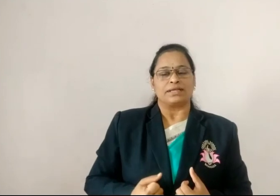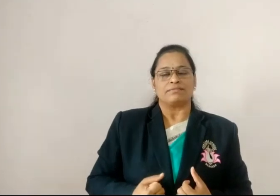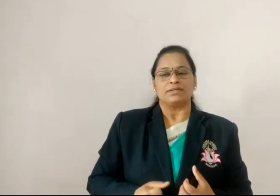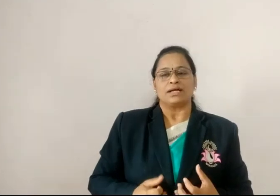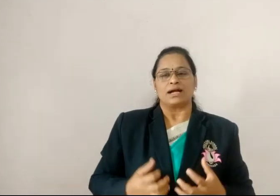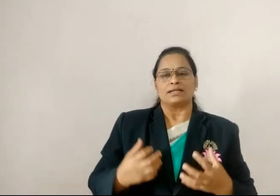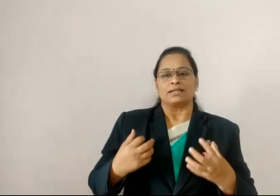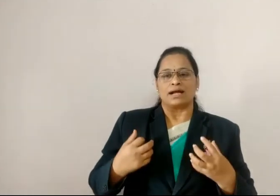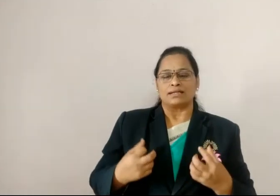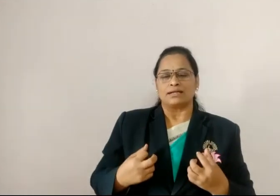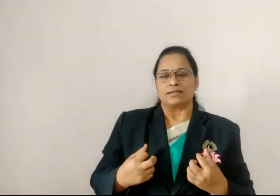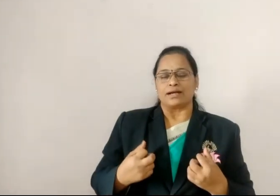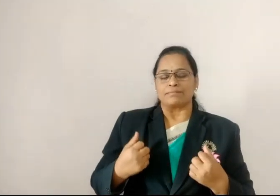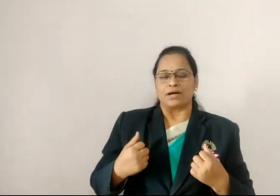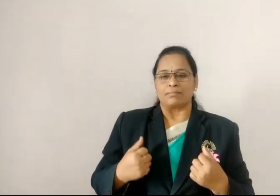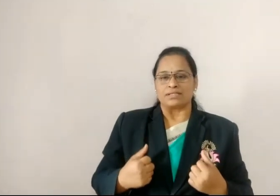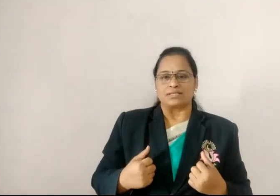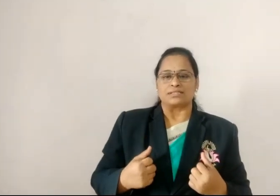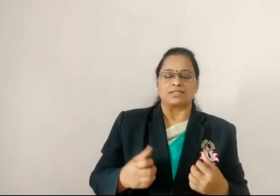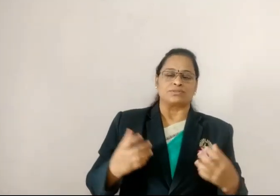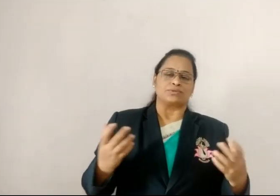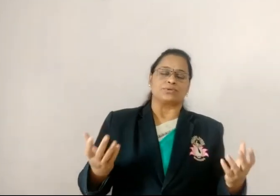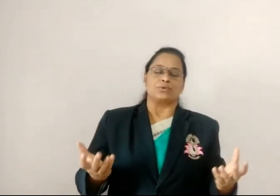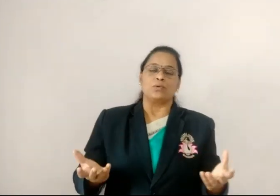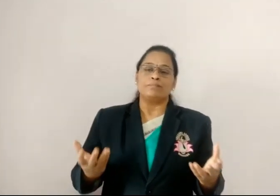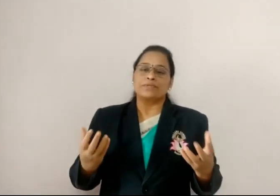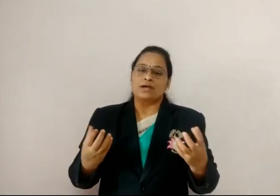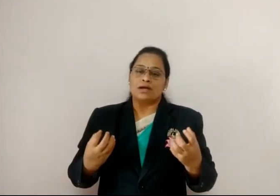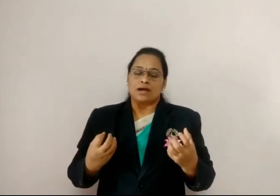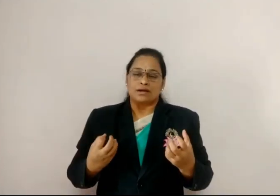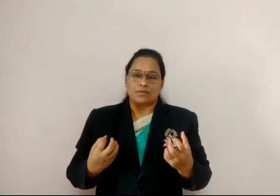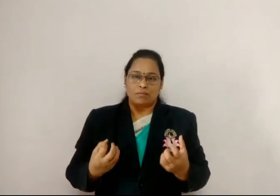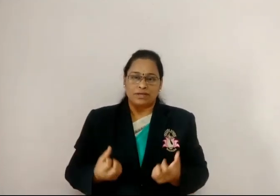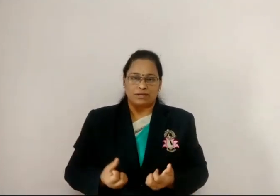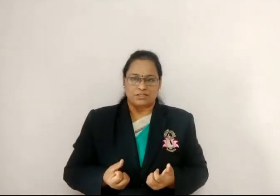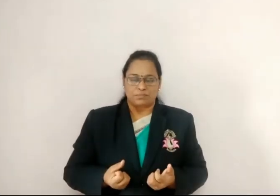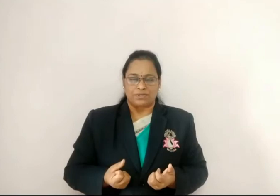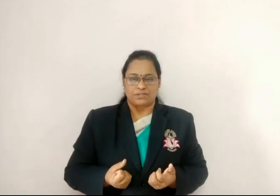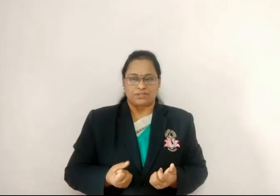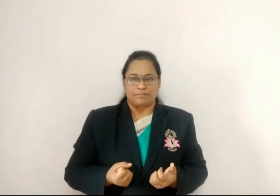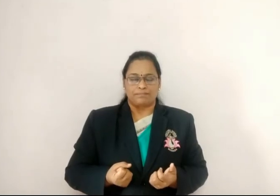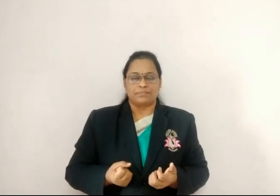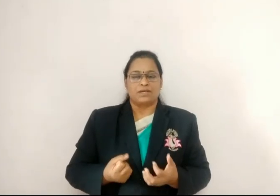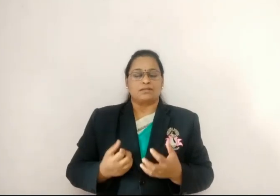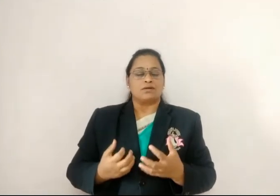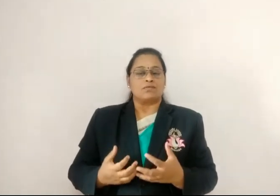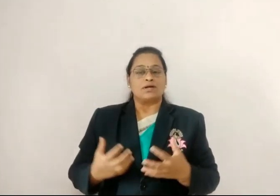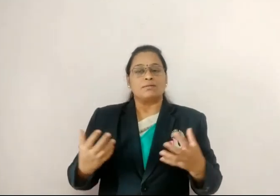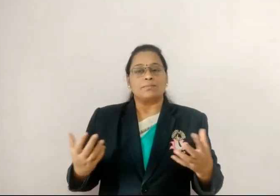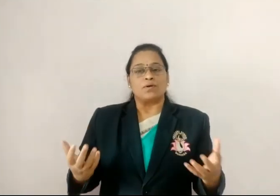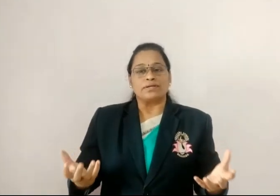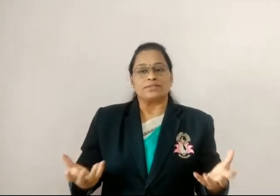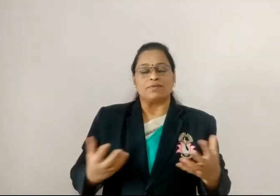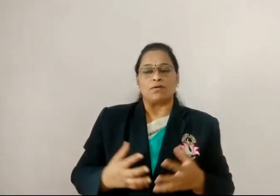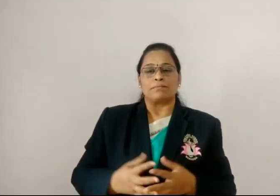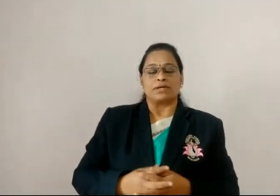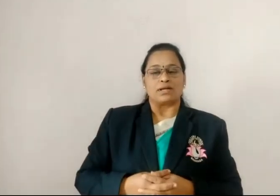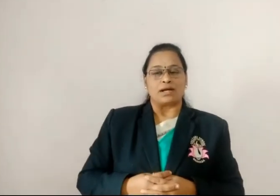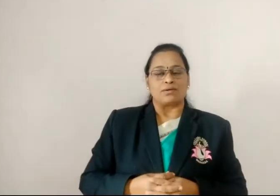level, and at that time our muscle cells also do anaerobic respiration. Then what are the products formed in